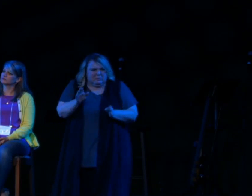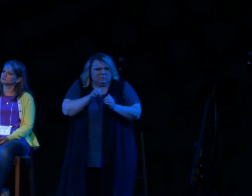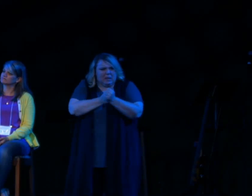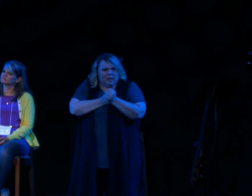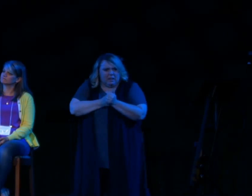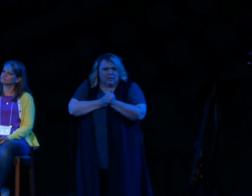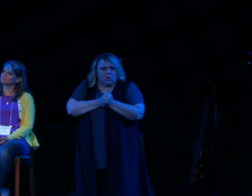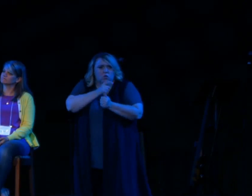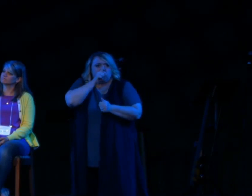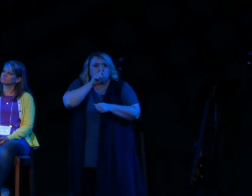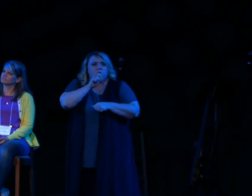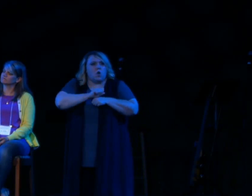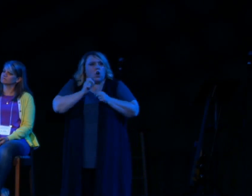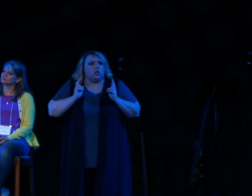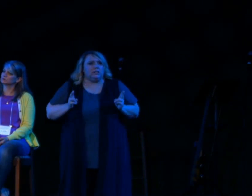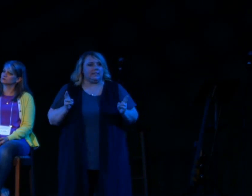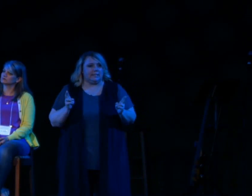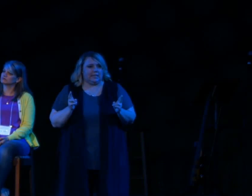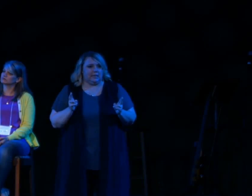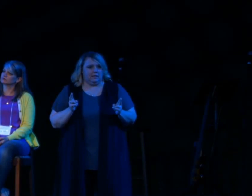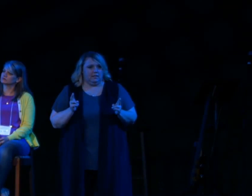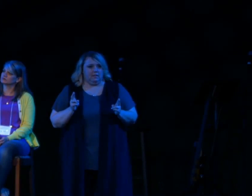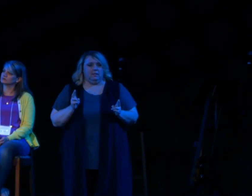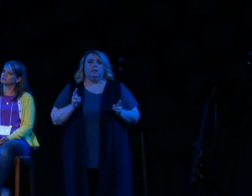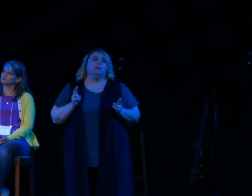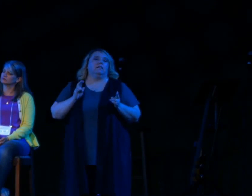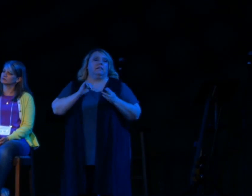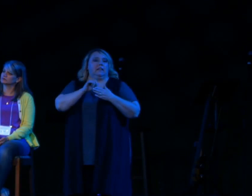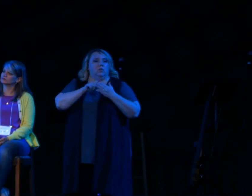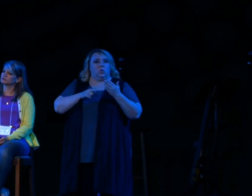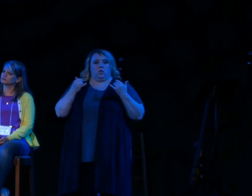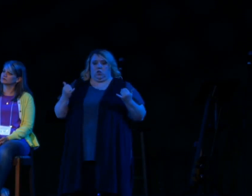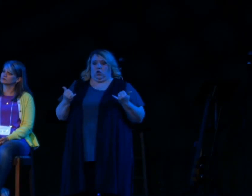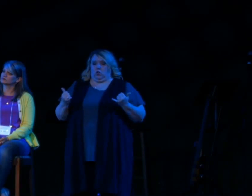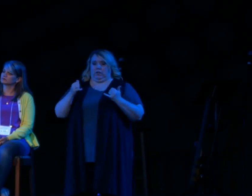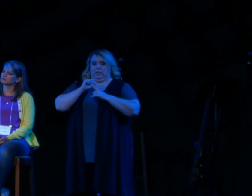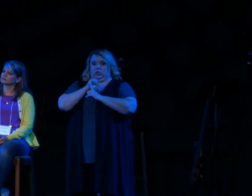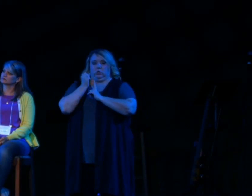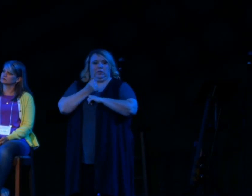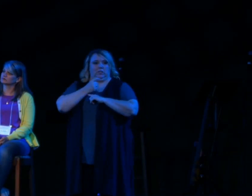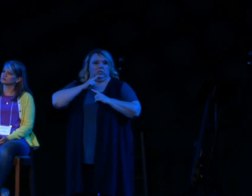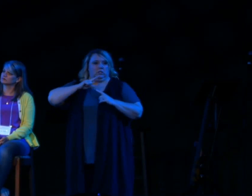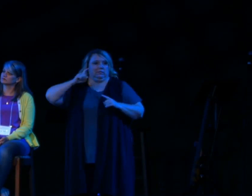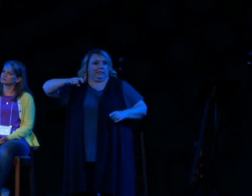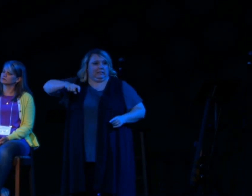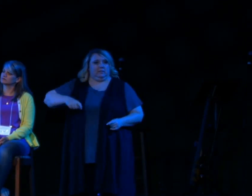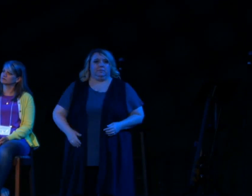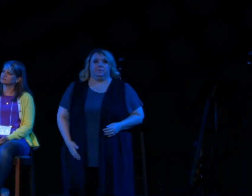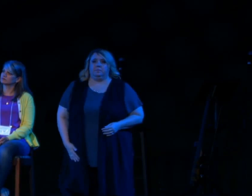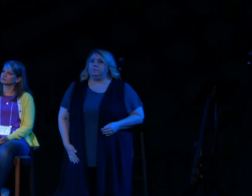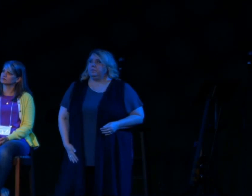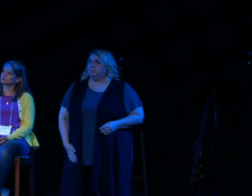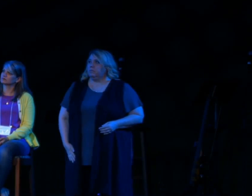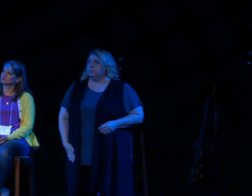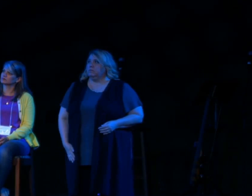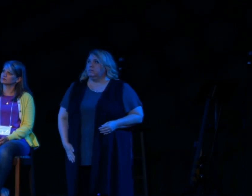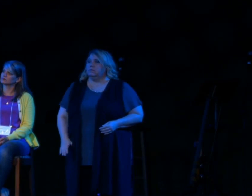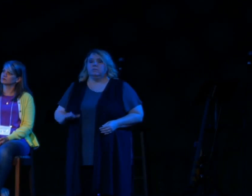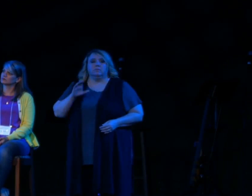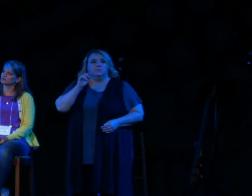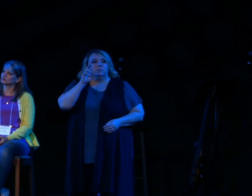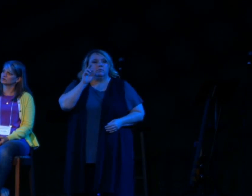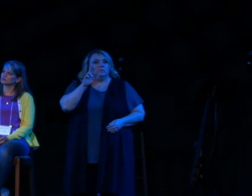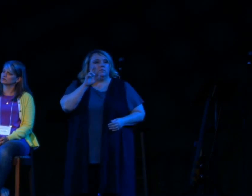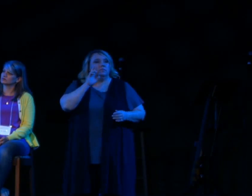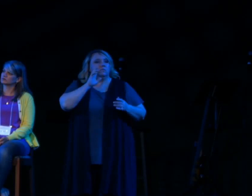True urgency is what this current situation calls for. Cotter would say that,